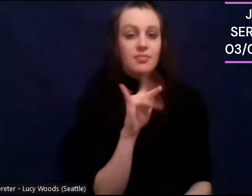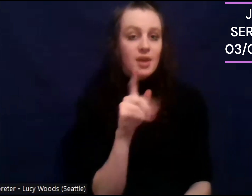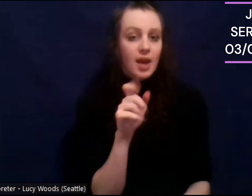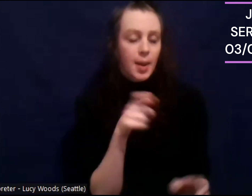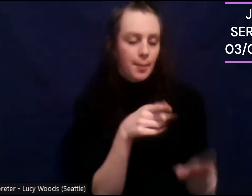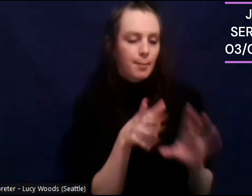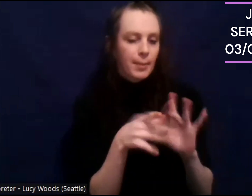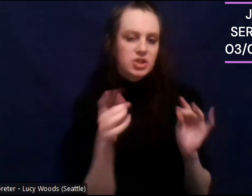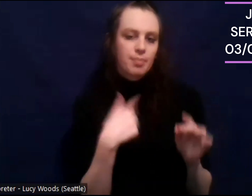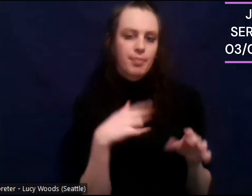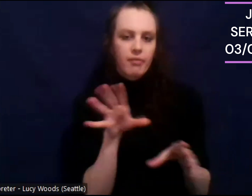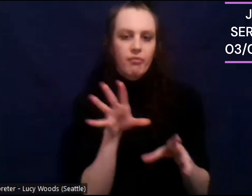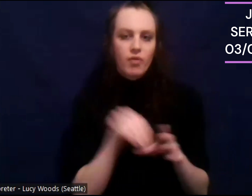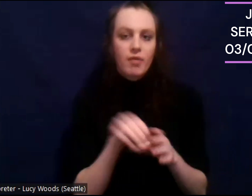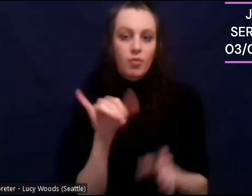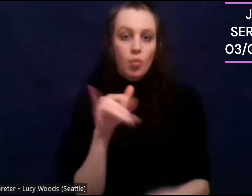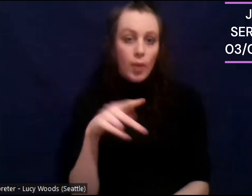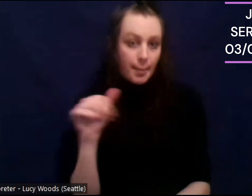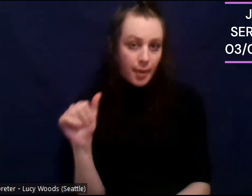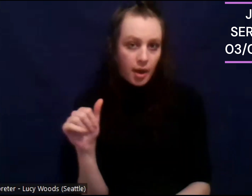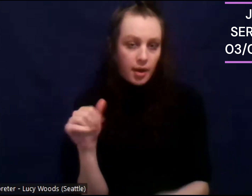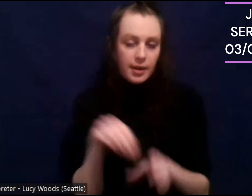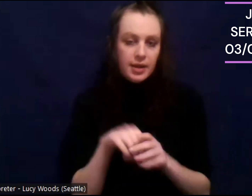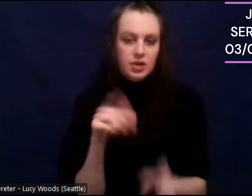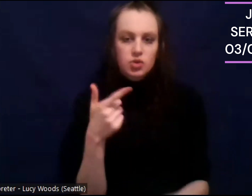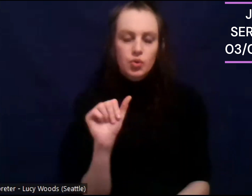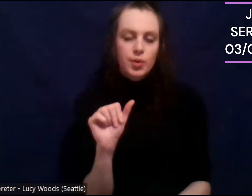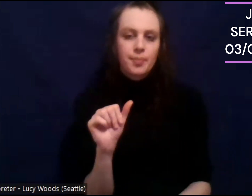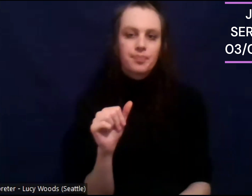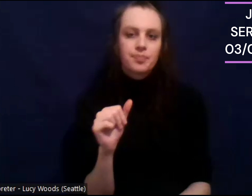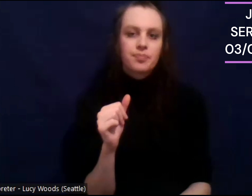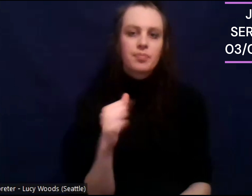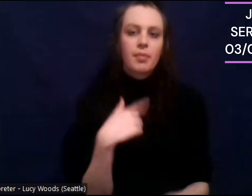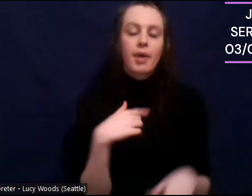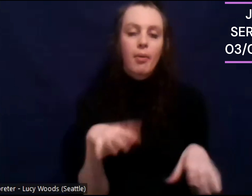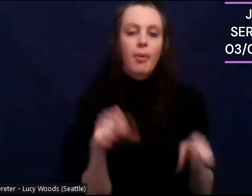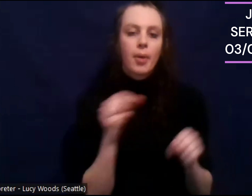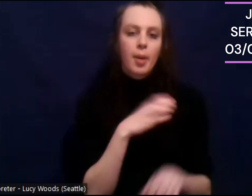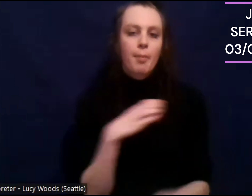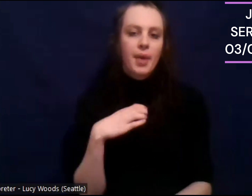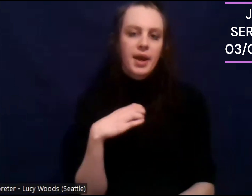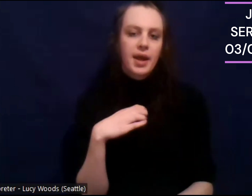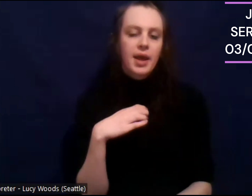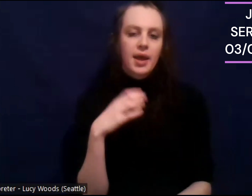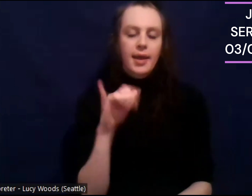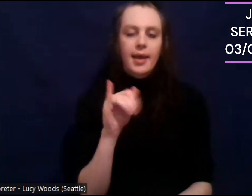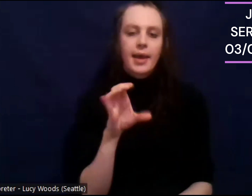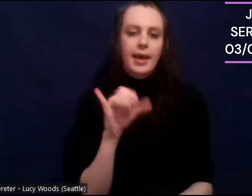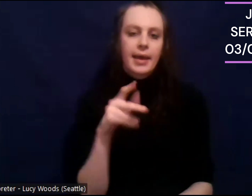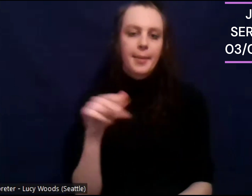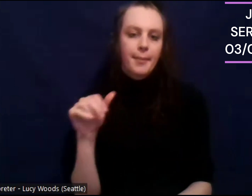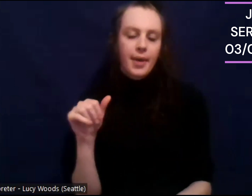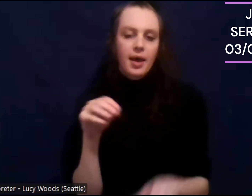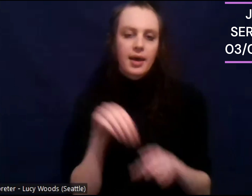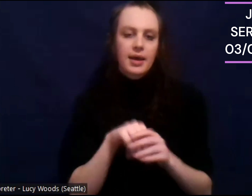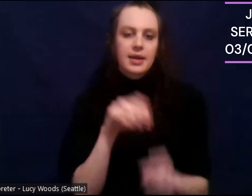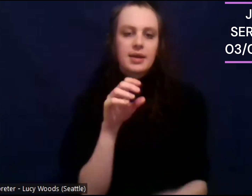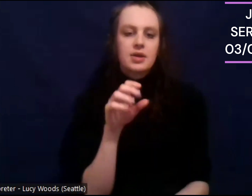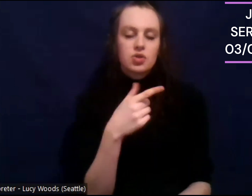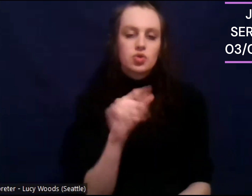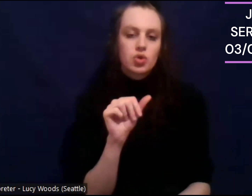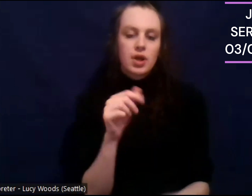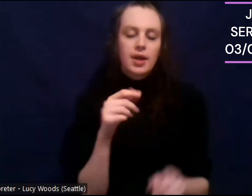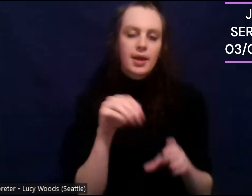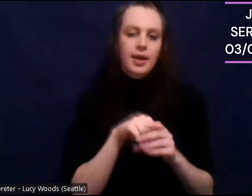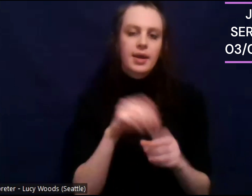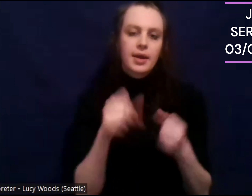Georgia. I was on the host committee for GICYPAW when it was in Savannah back in 2016. And then from there, I rolled on to advisory